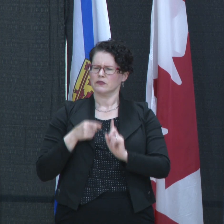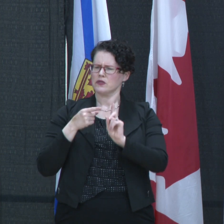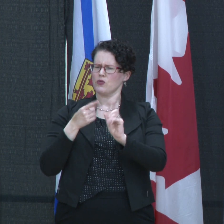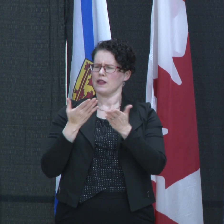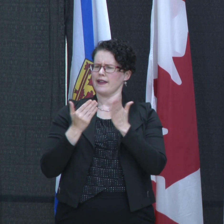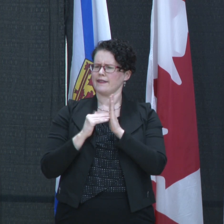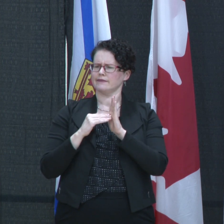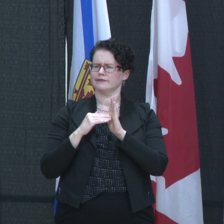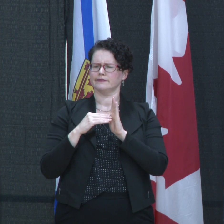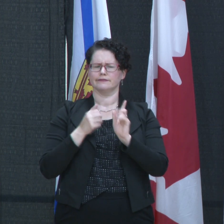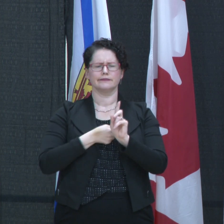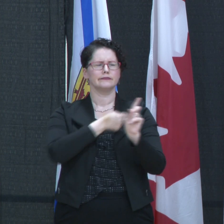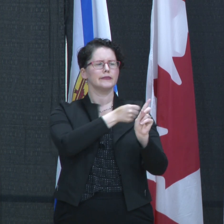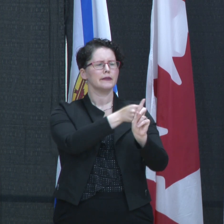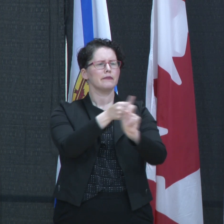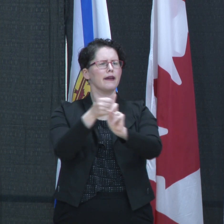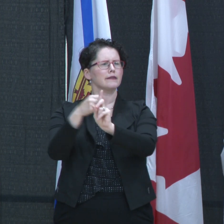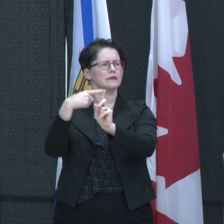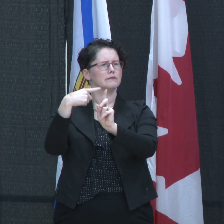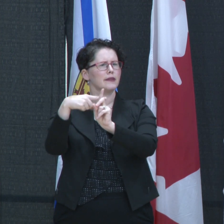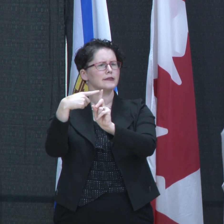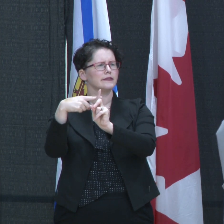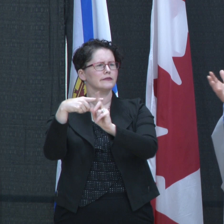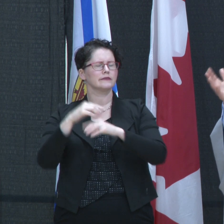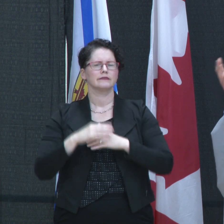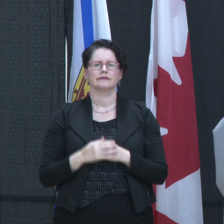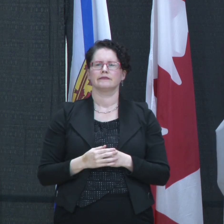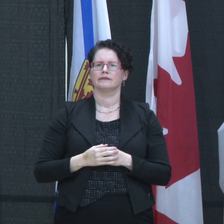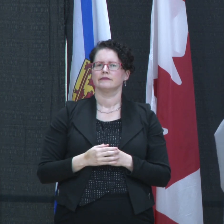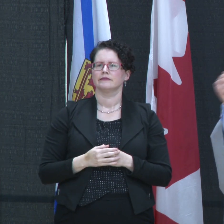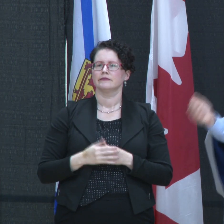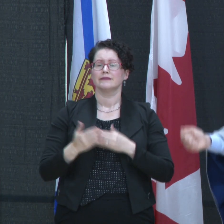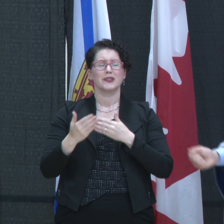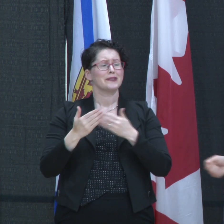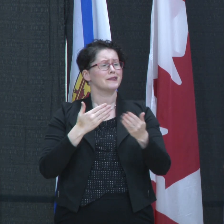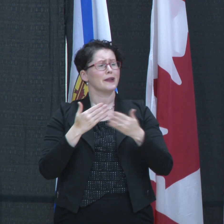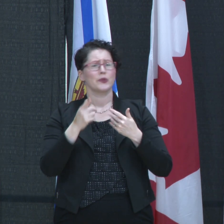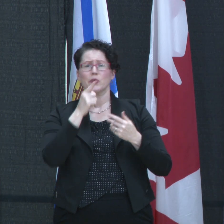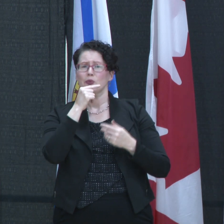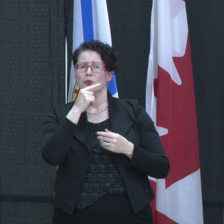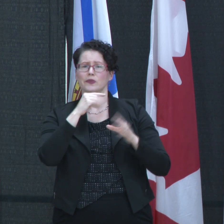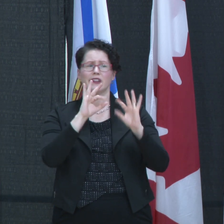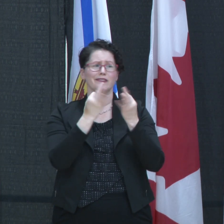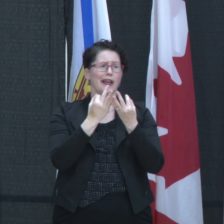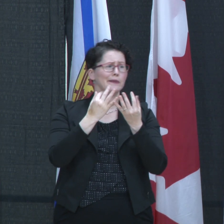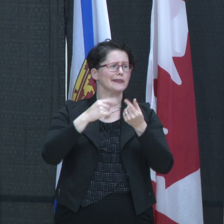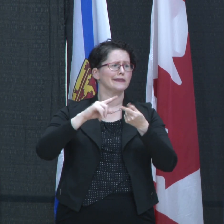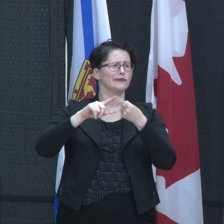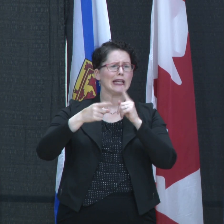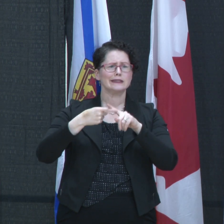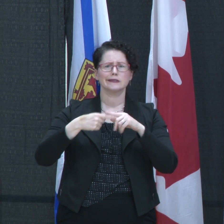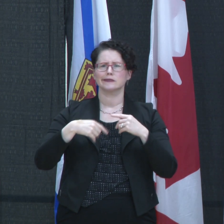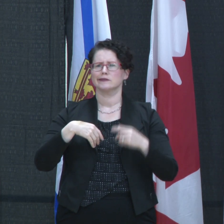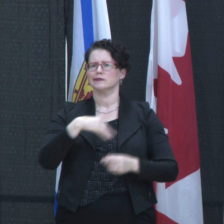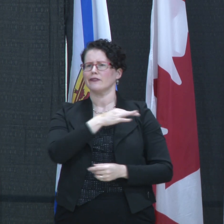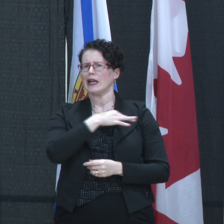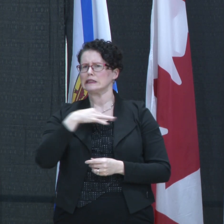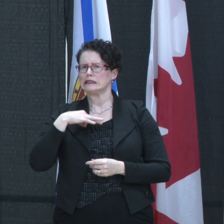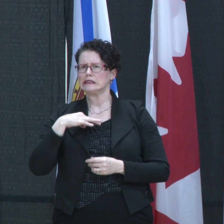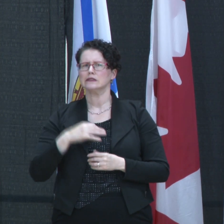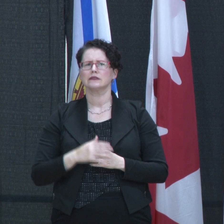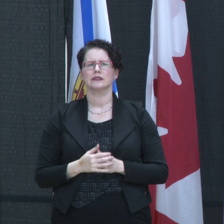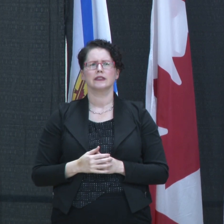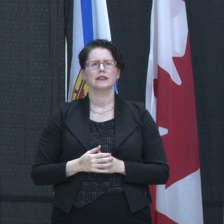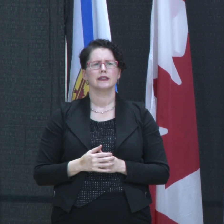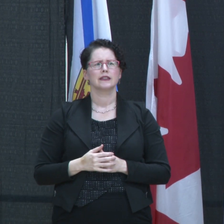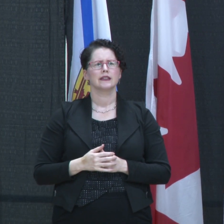graduates, whether they are family, friends, again, outstanding faculty and staff here at Kingstec, there are people joining us